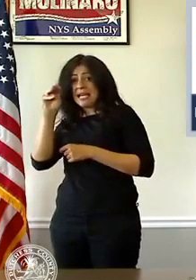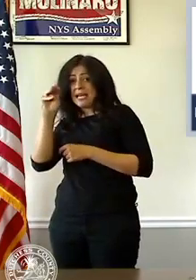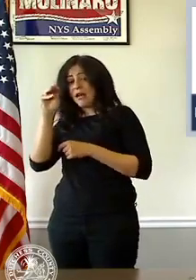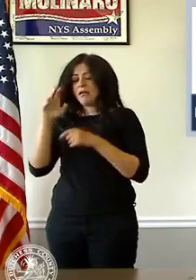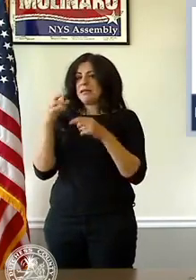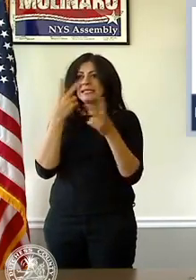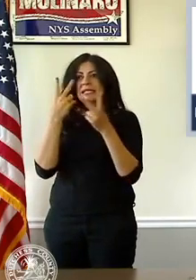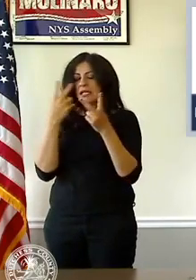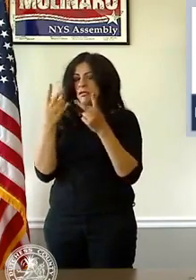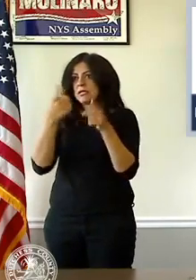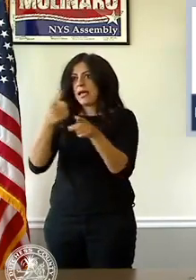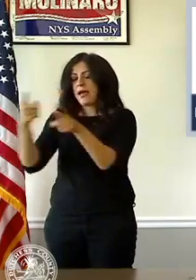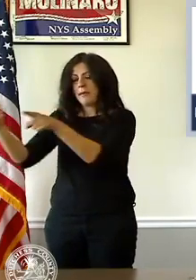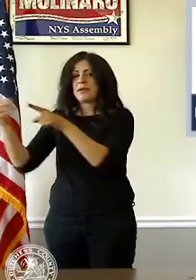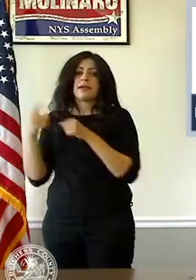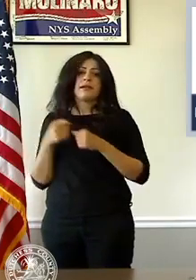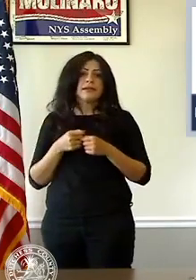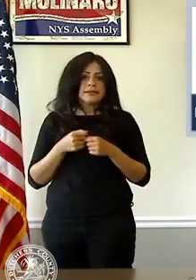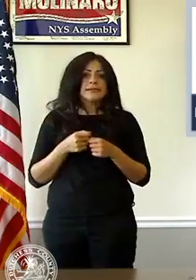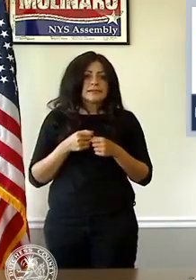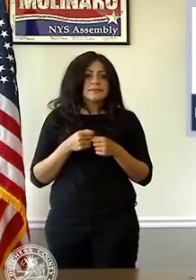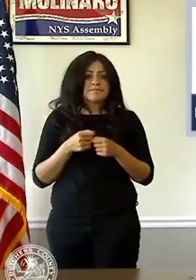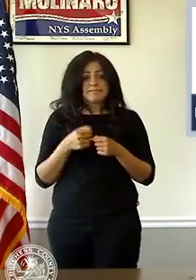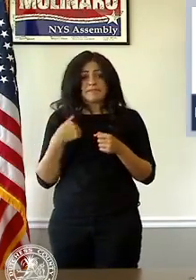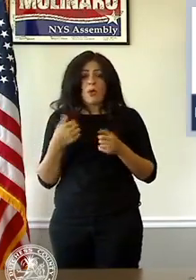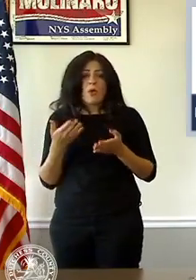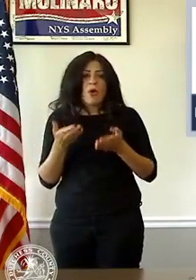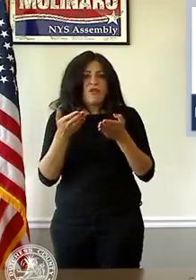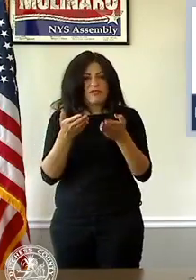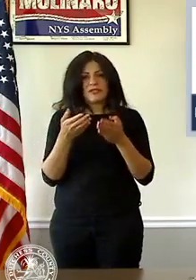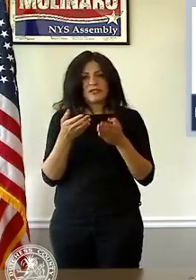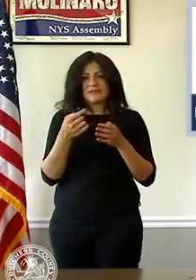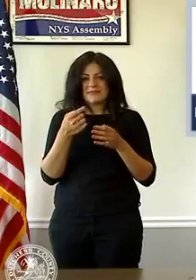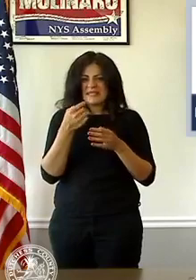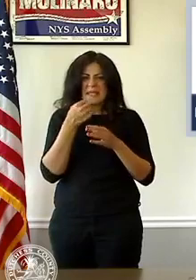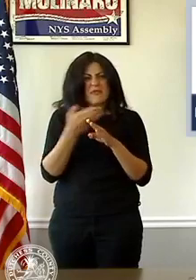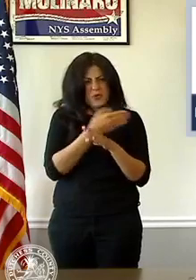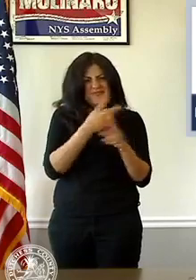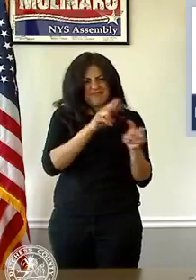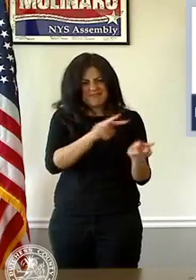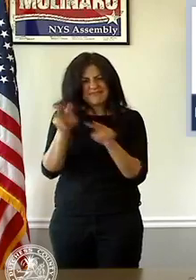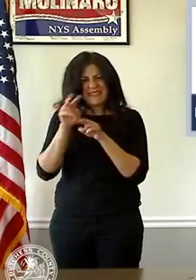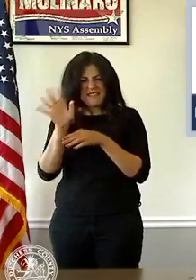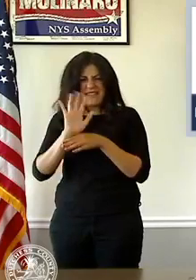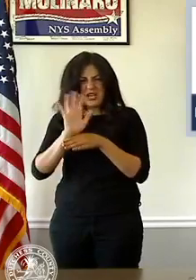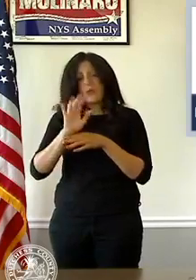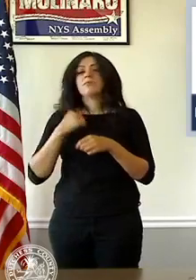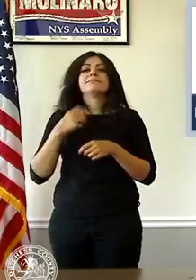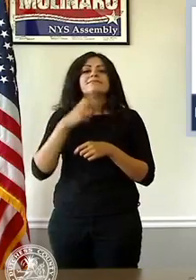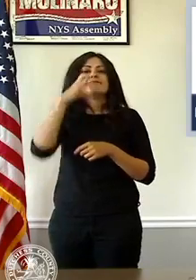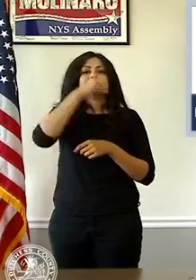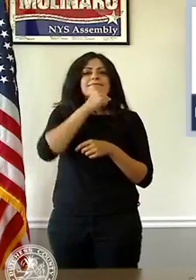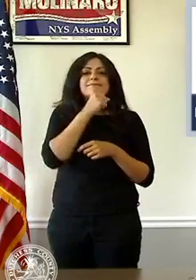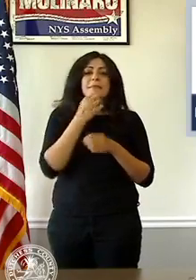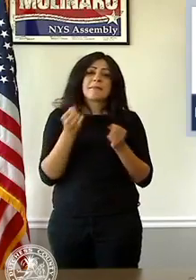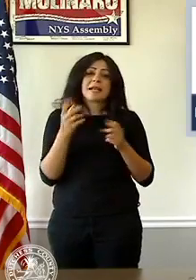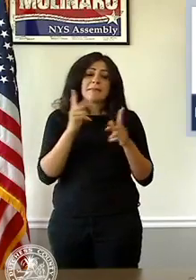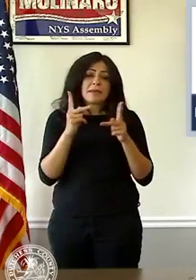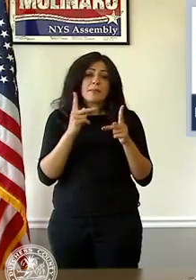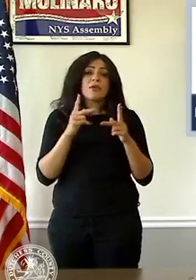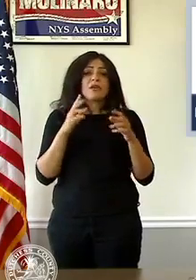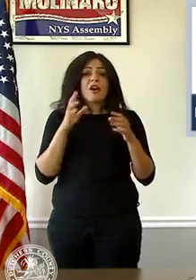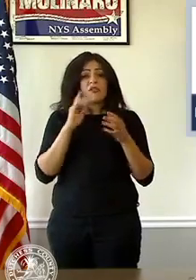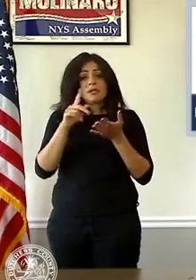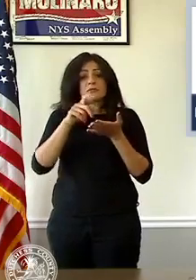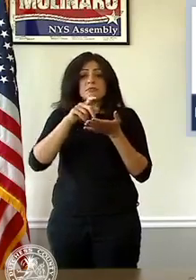to you that I think I will say this ahead of the video. I'm guessing some of you have been kind in